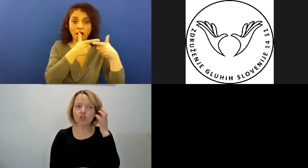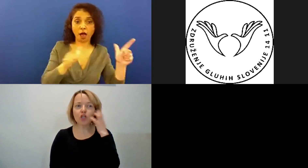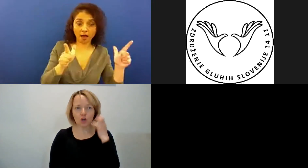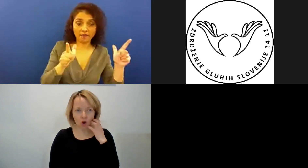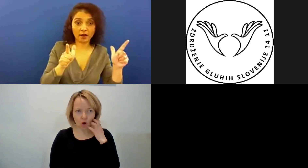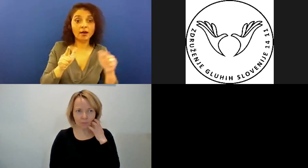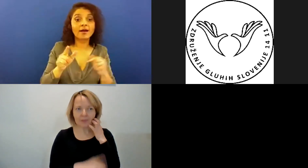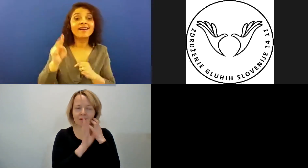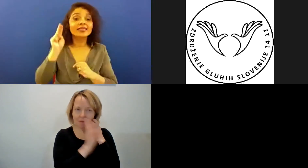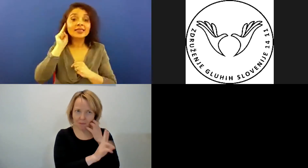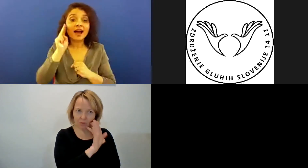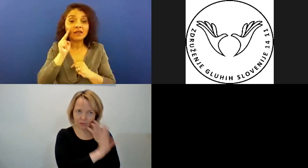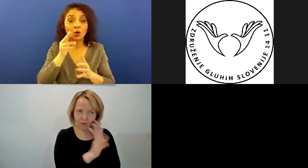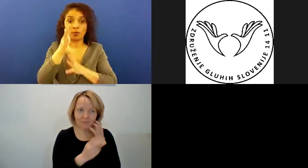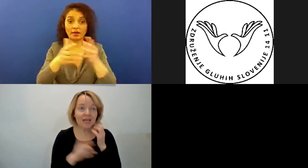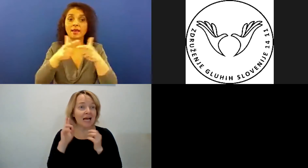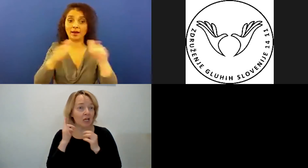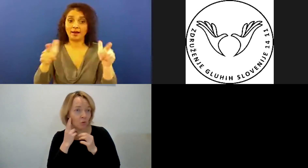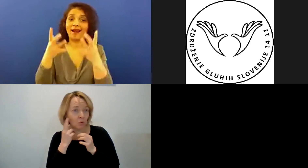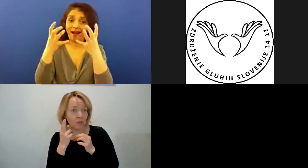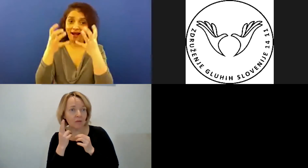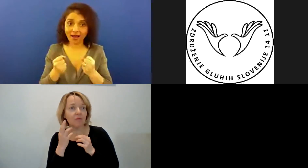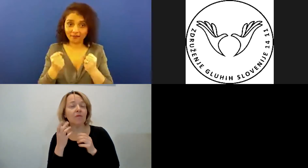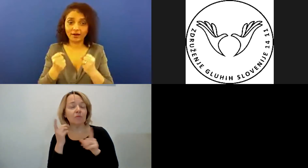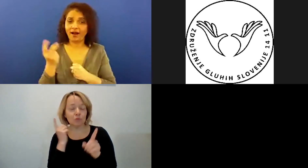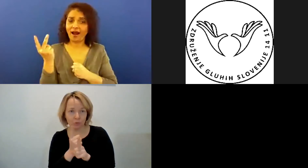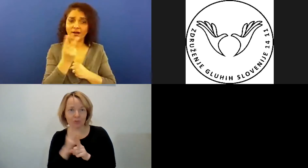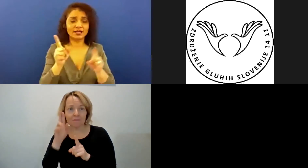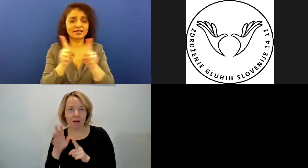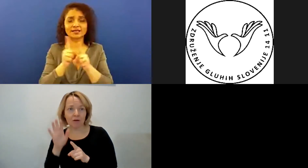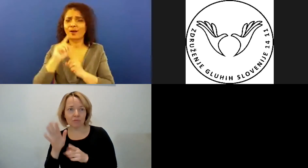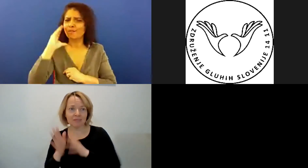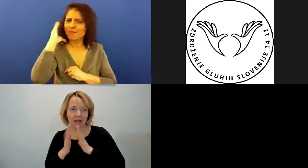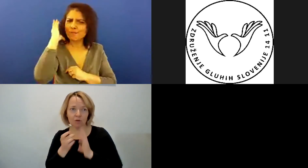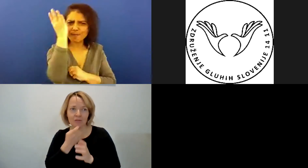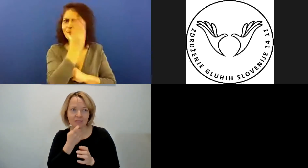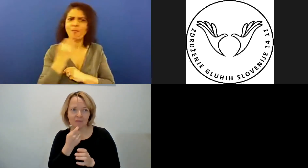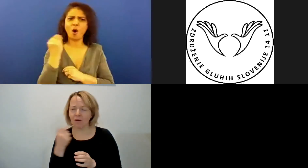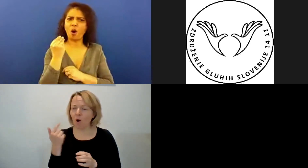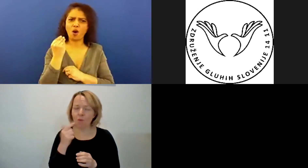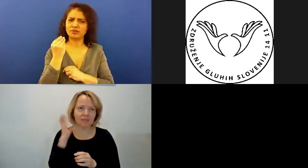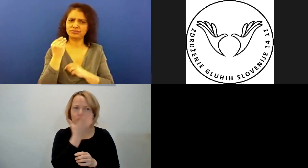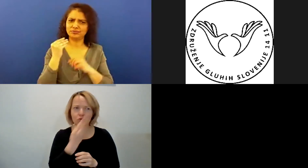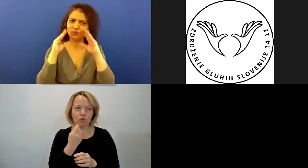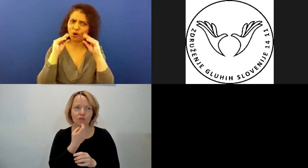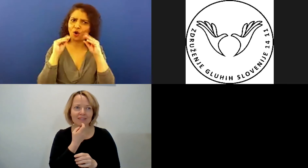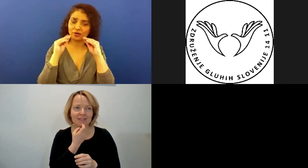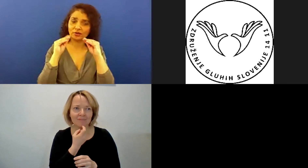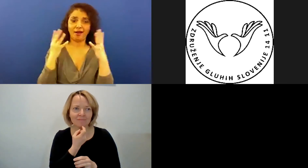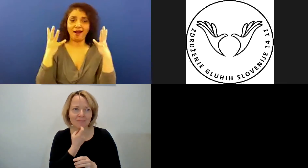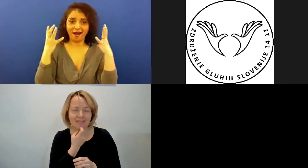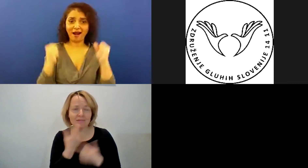Hearing Roma have their own language. Likewise, Roma people have their own sign language. And both